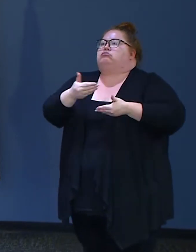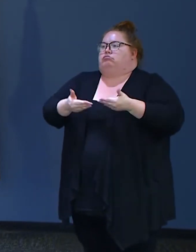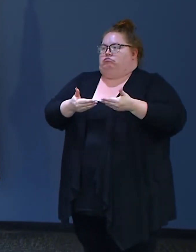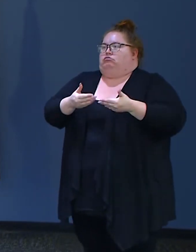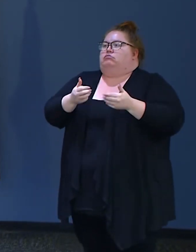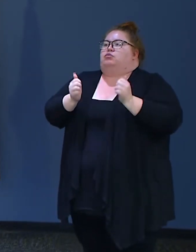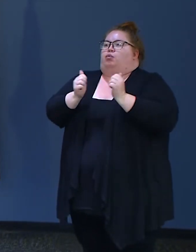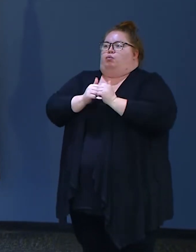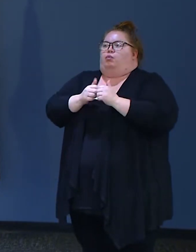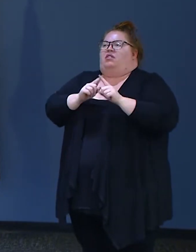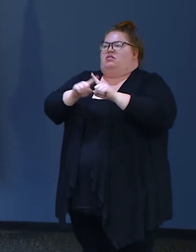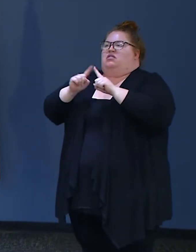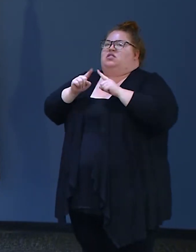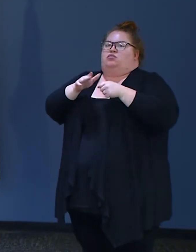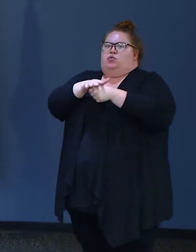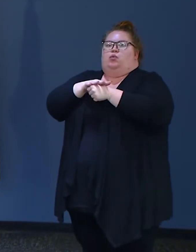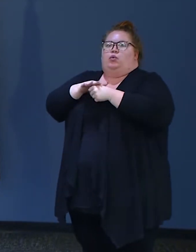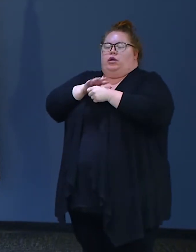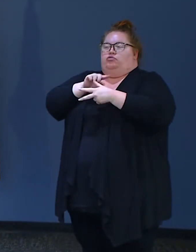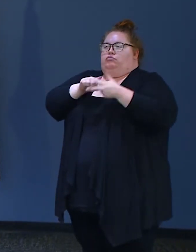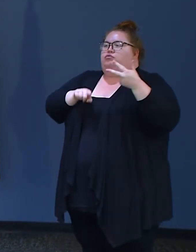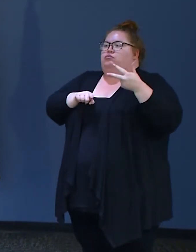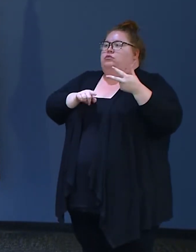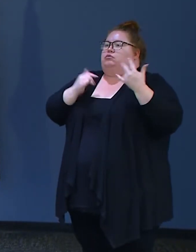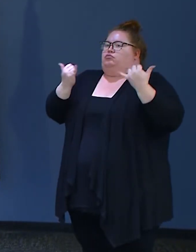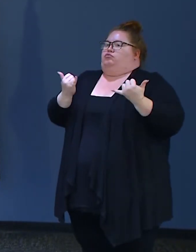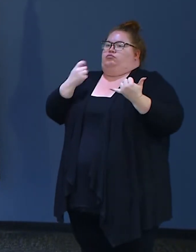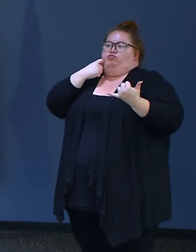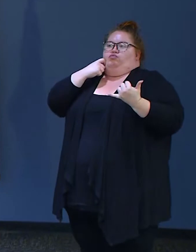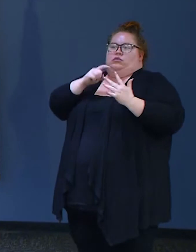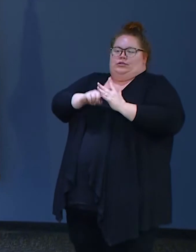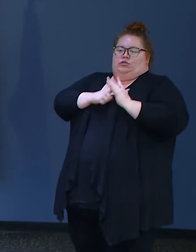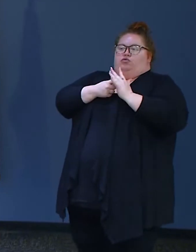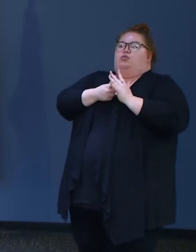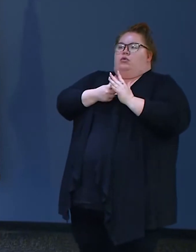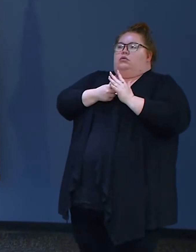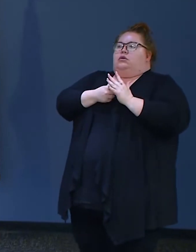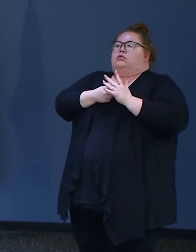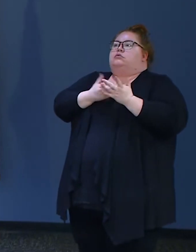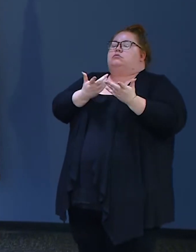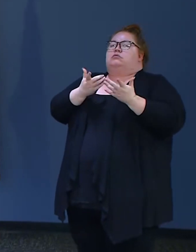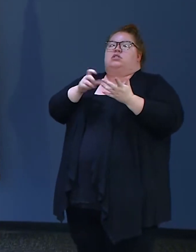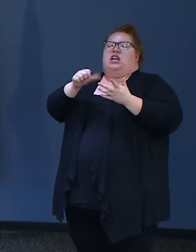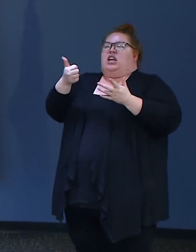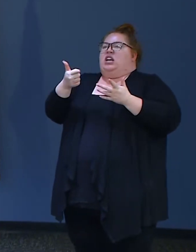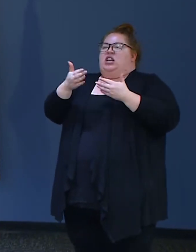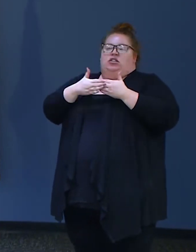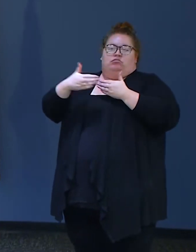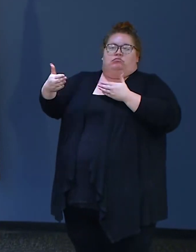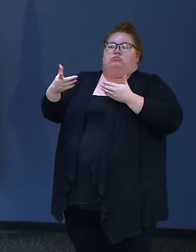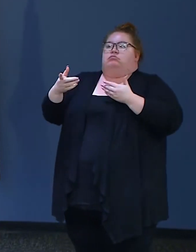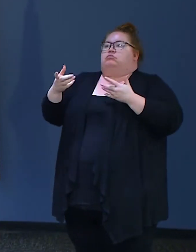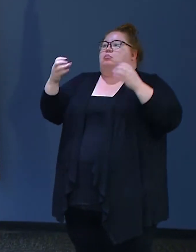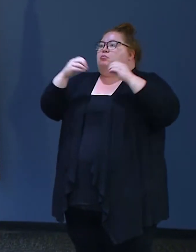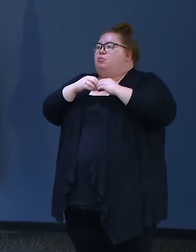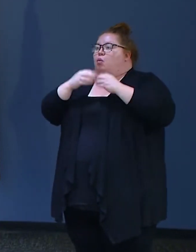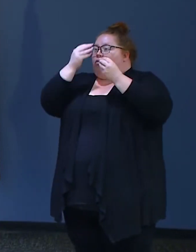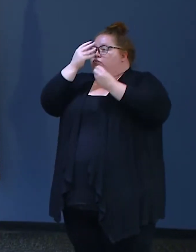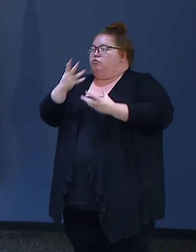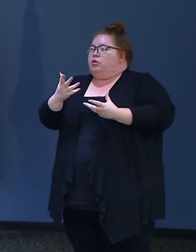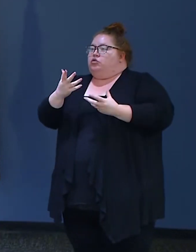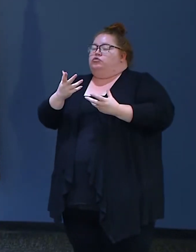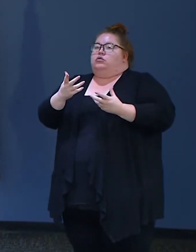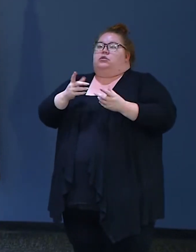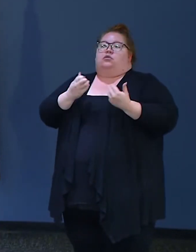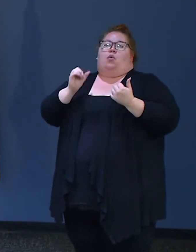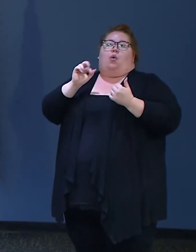locations. Again, this is just the start. And as we go on and any further needs are identified or the needs that of these existing